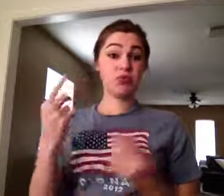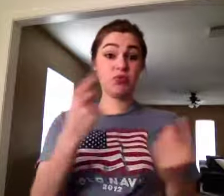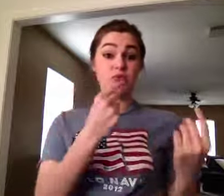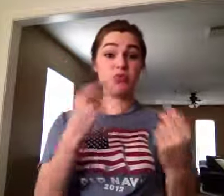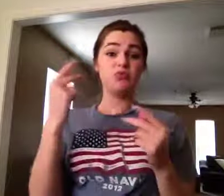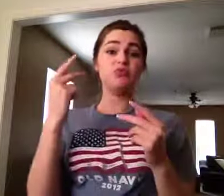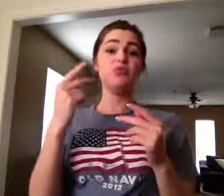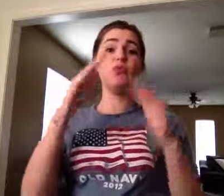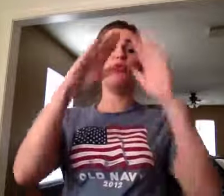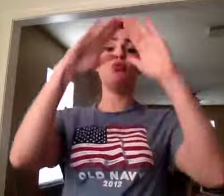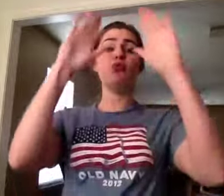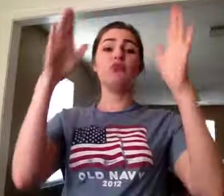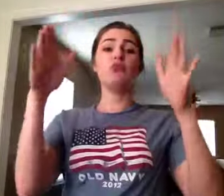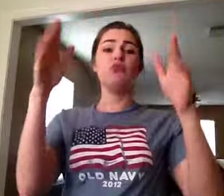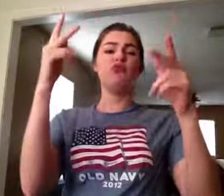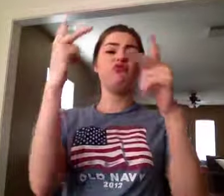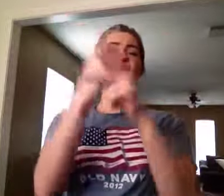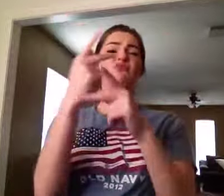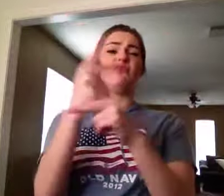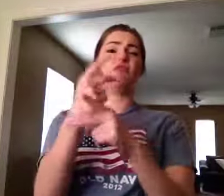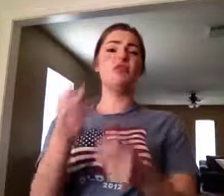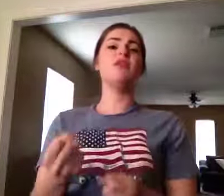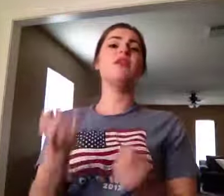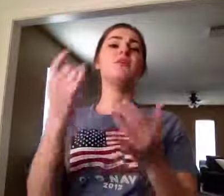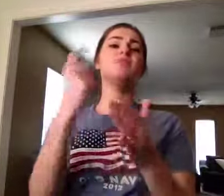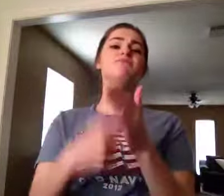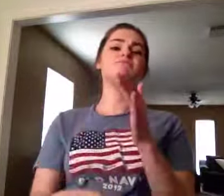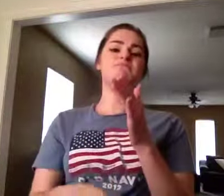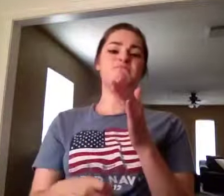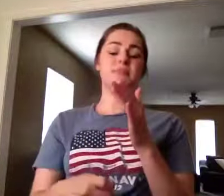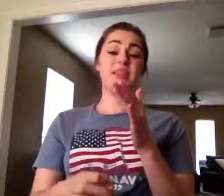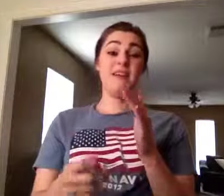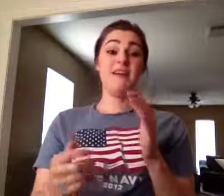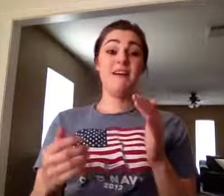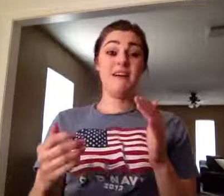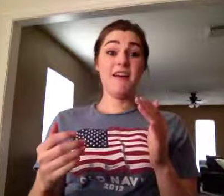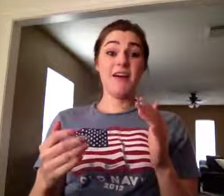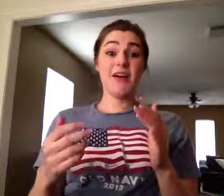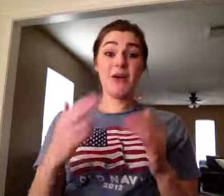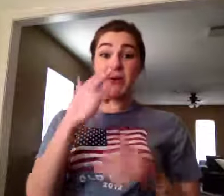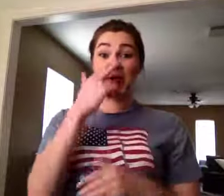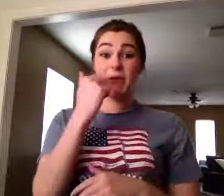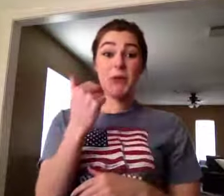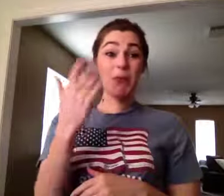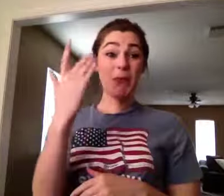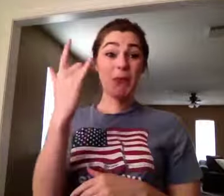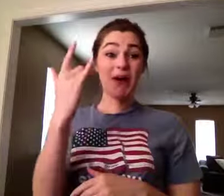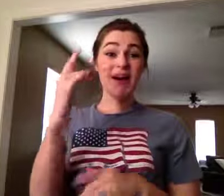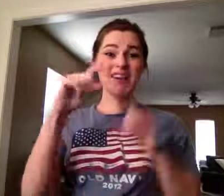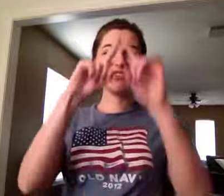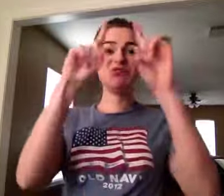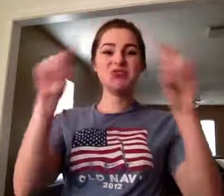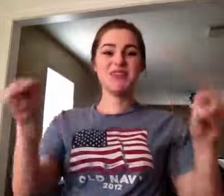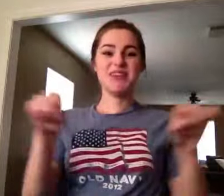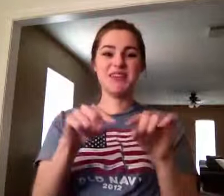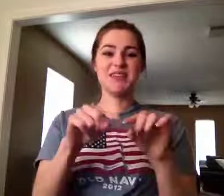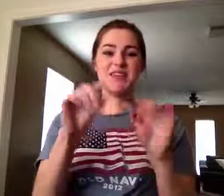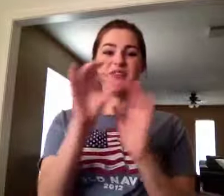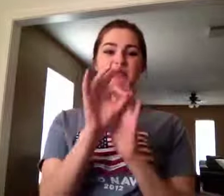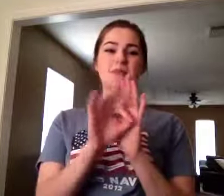cost, which will be fun because we'll use our new triangle formula. Then we'll have a pretty good idea of how much Mr. Jones will